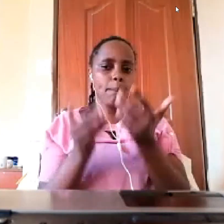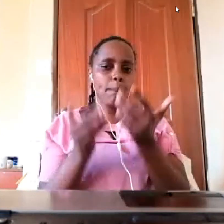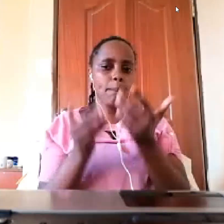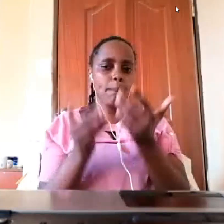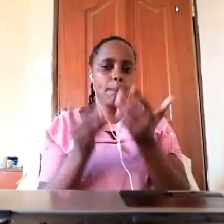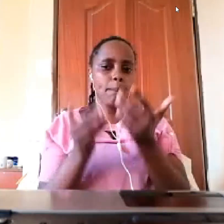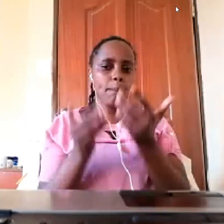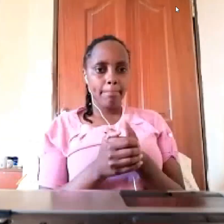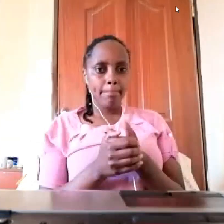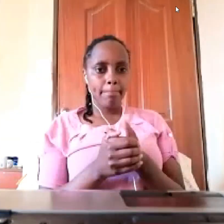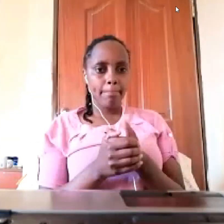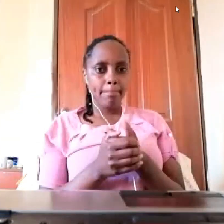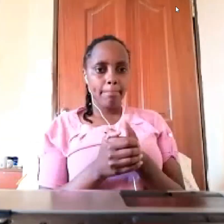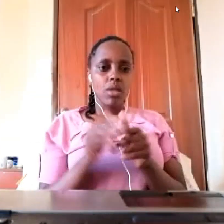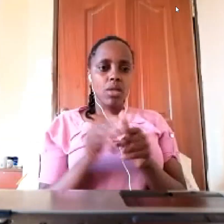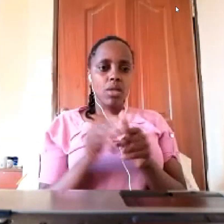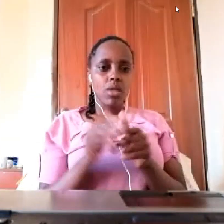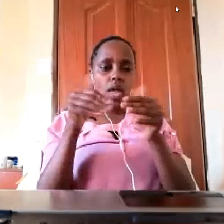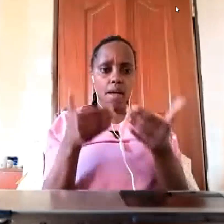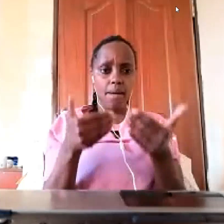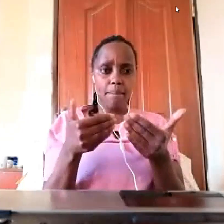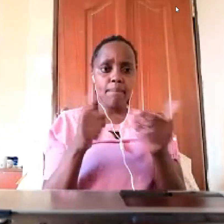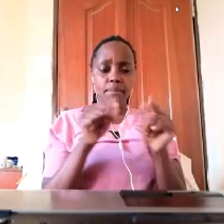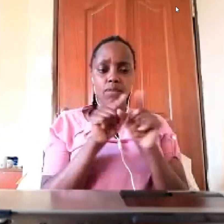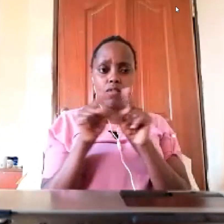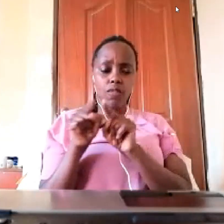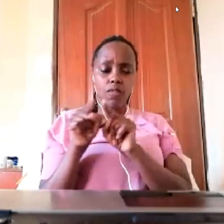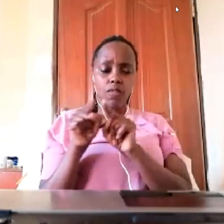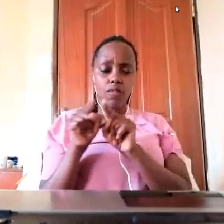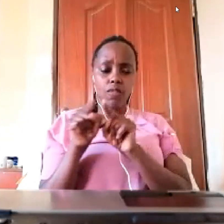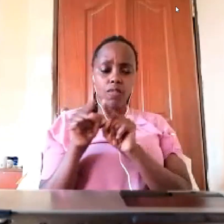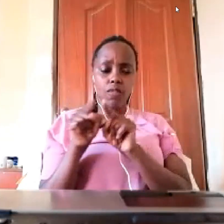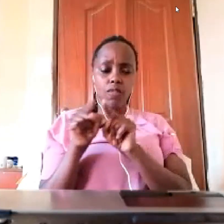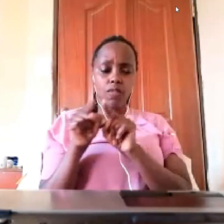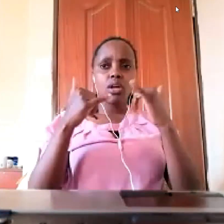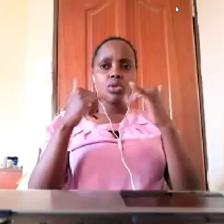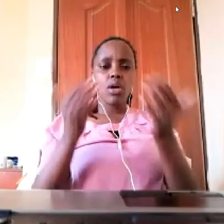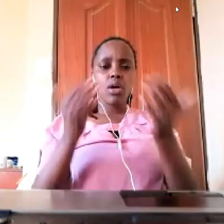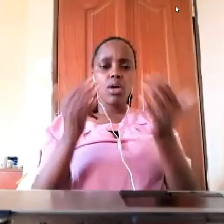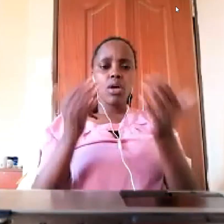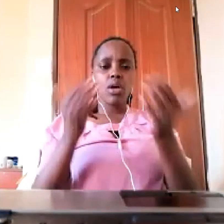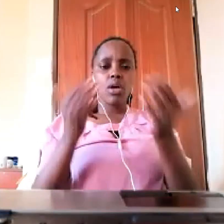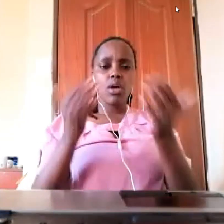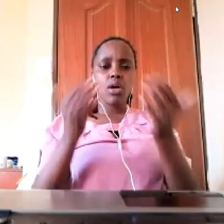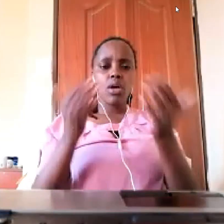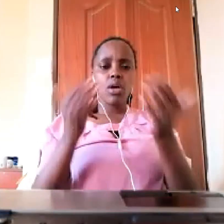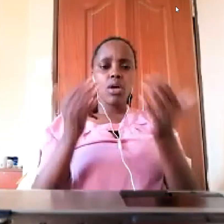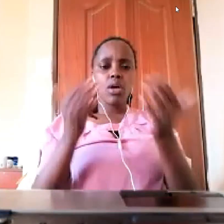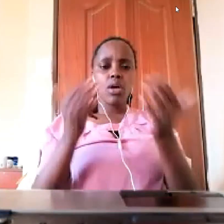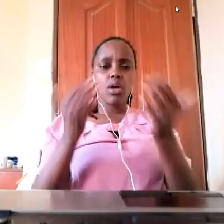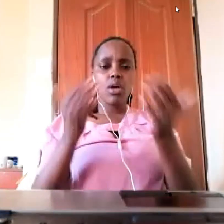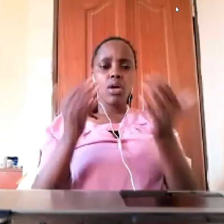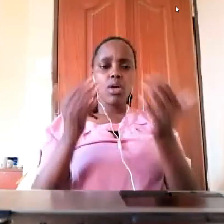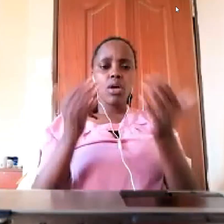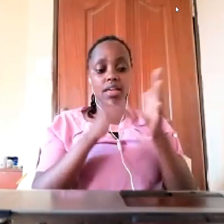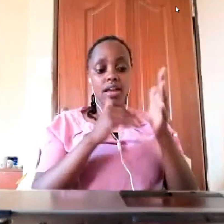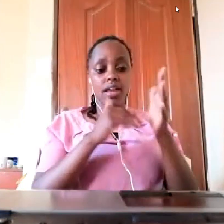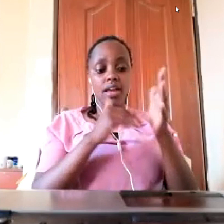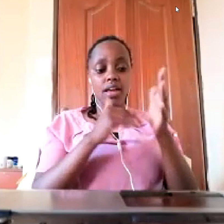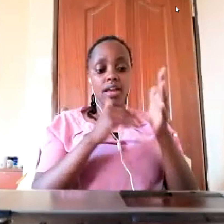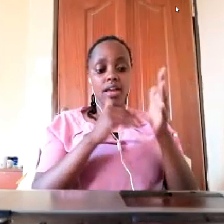maybe as a way of also accelerating the reporting, having a calendar